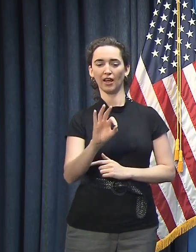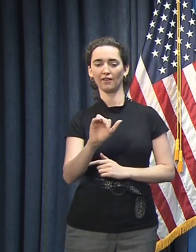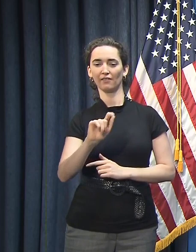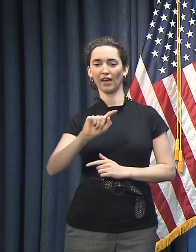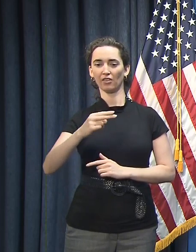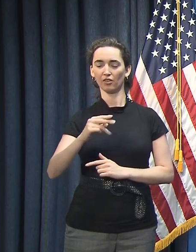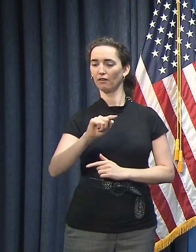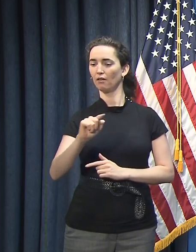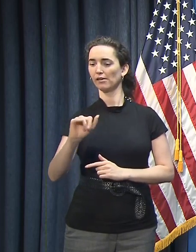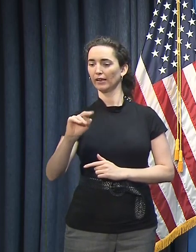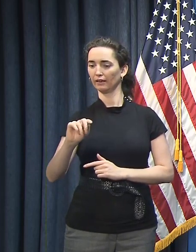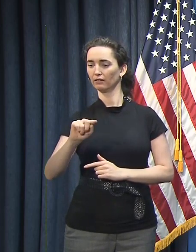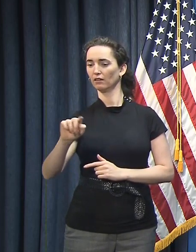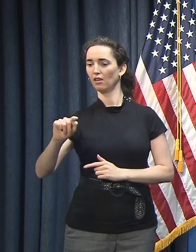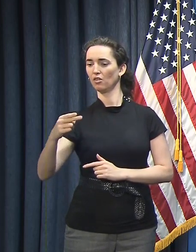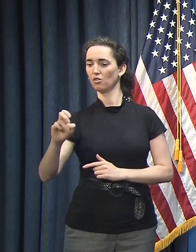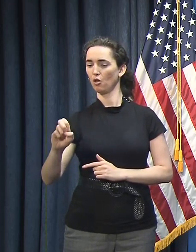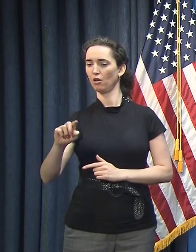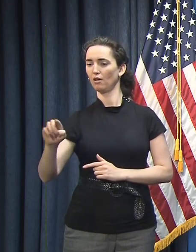NOLA.com/faith-in-the-community.